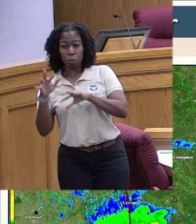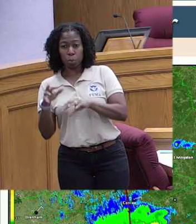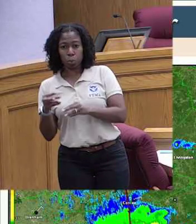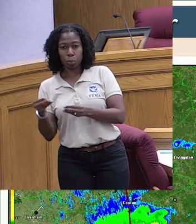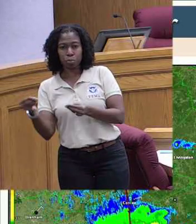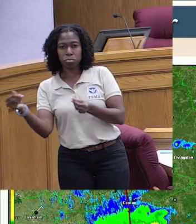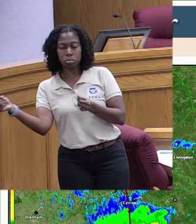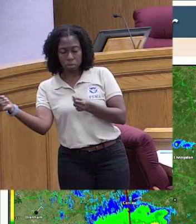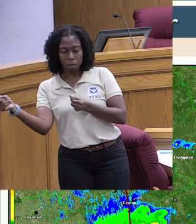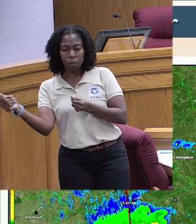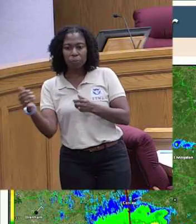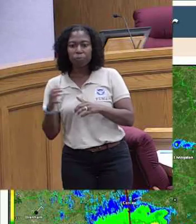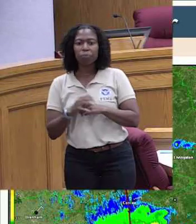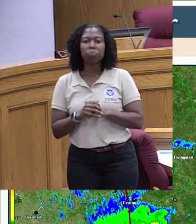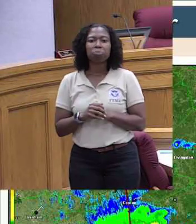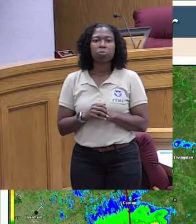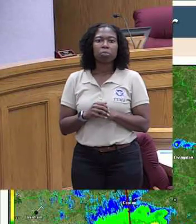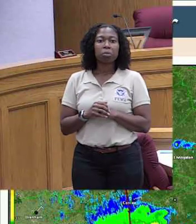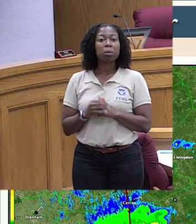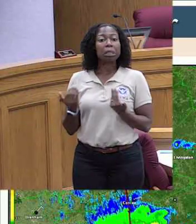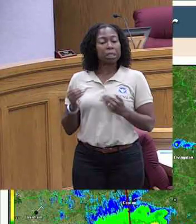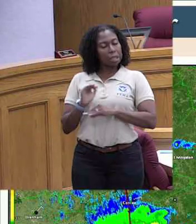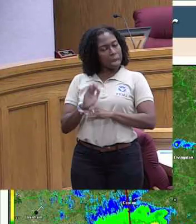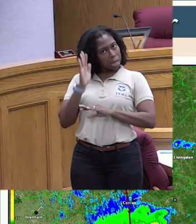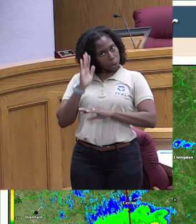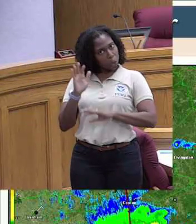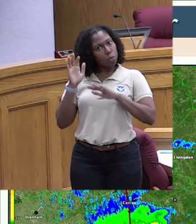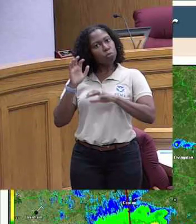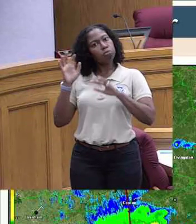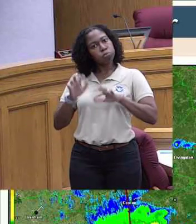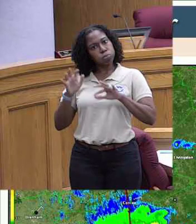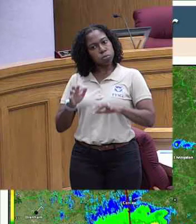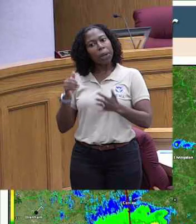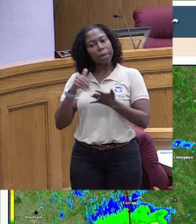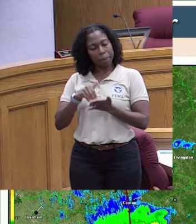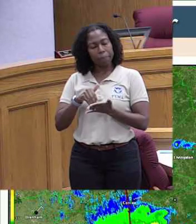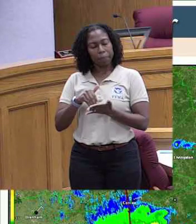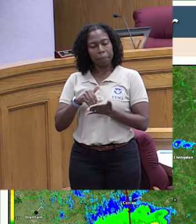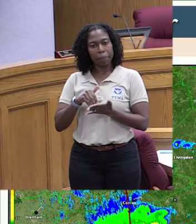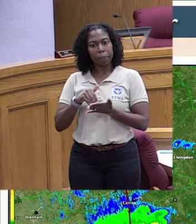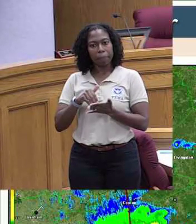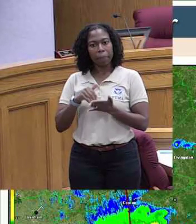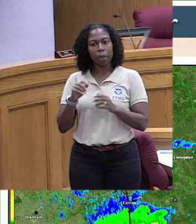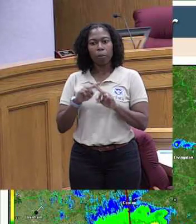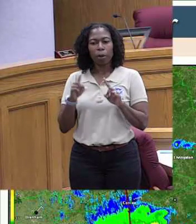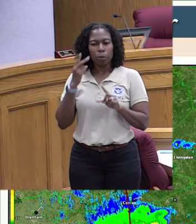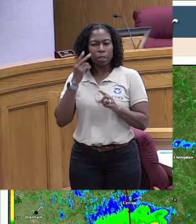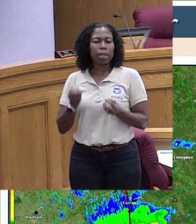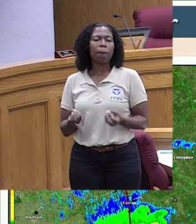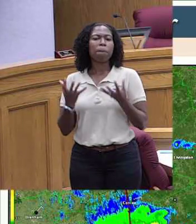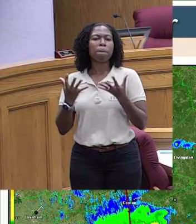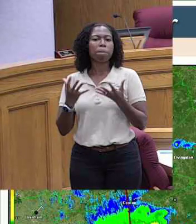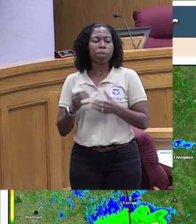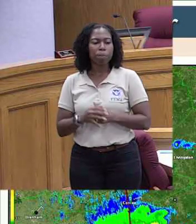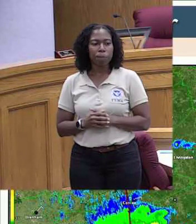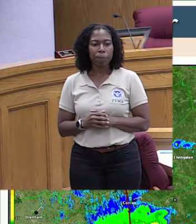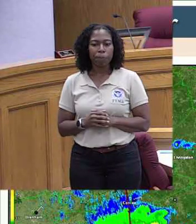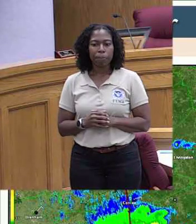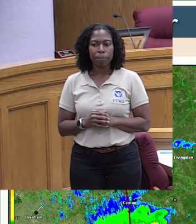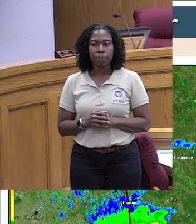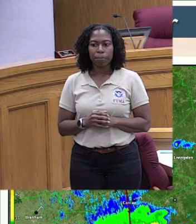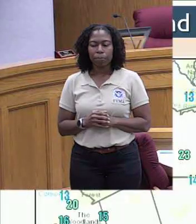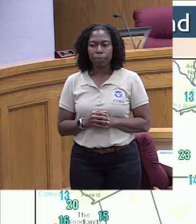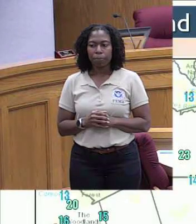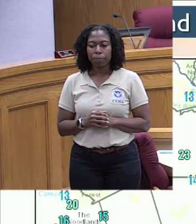We are expecting additional rain bands to form tonight. As to who exactly is going to get it, we'll have to wait and see. These are the kind of things